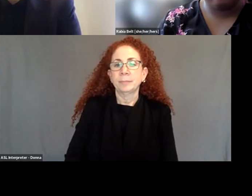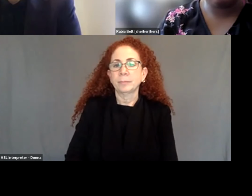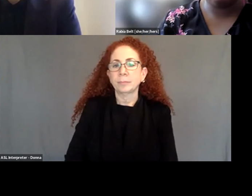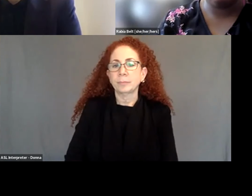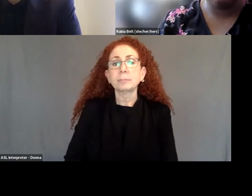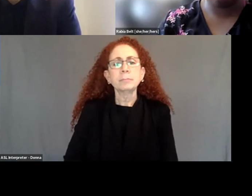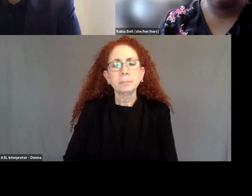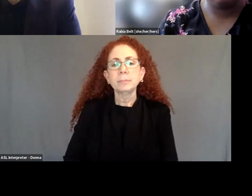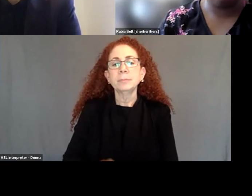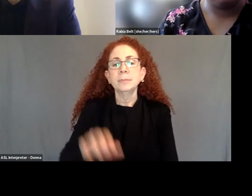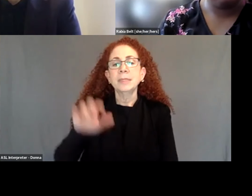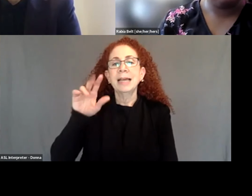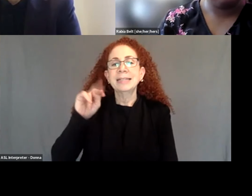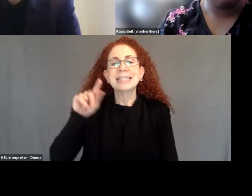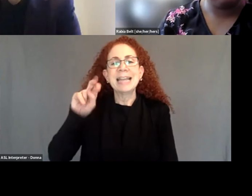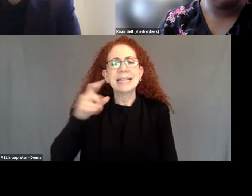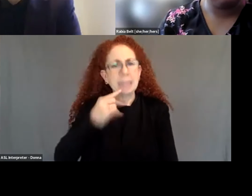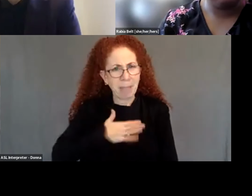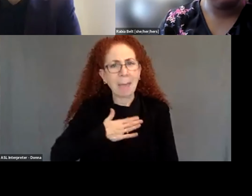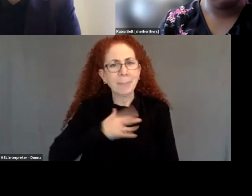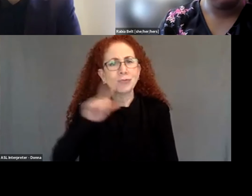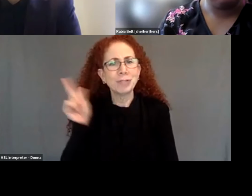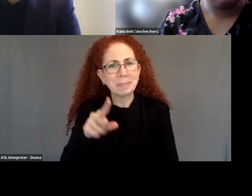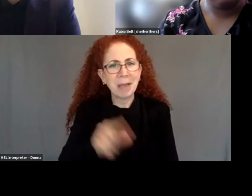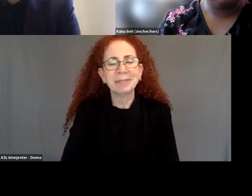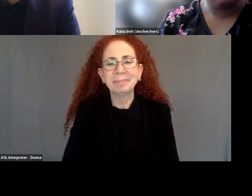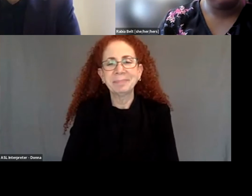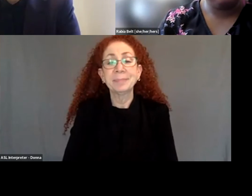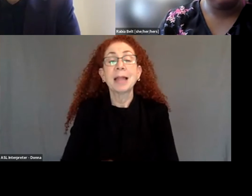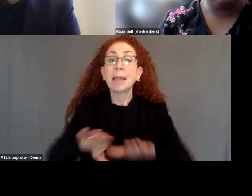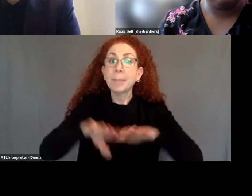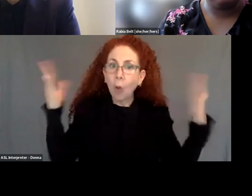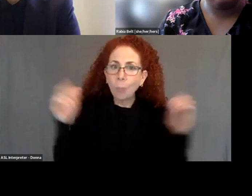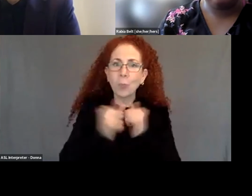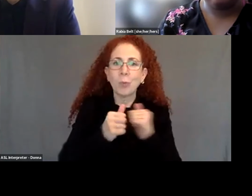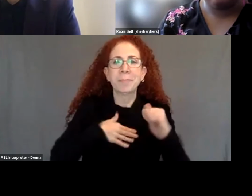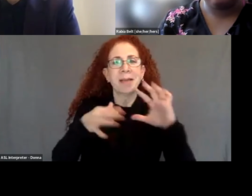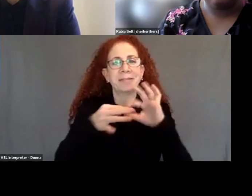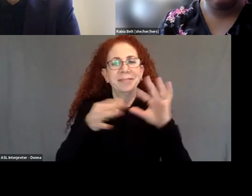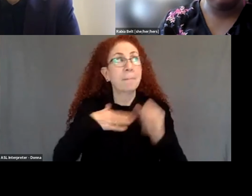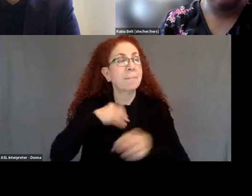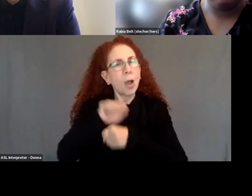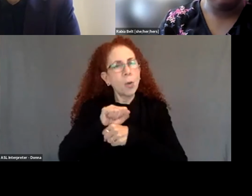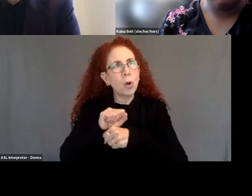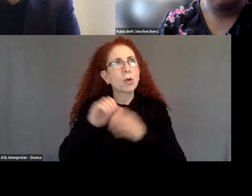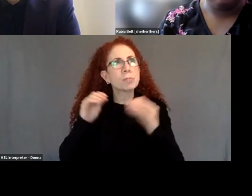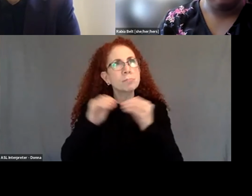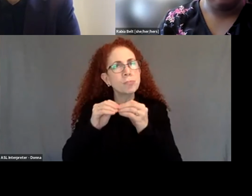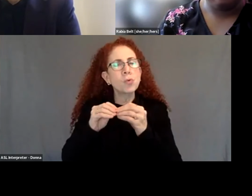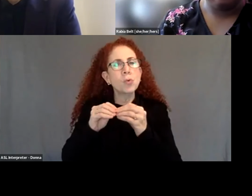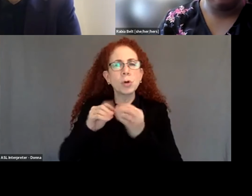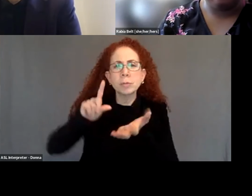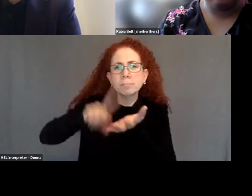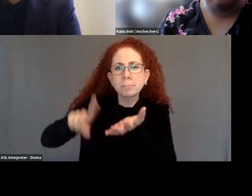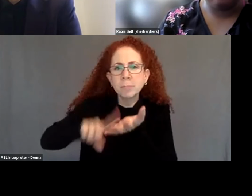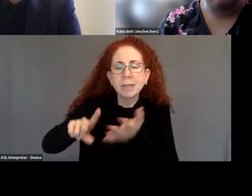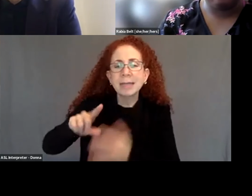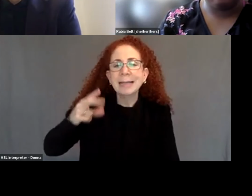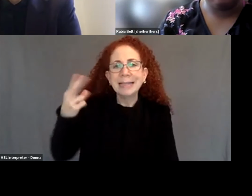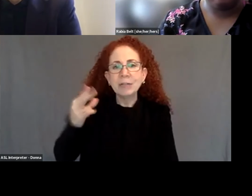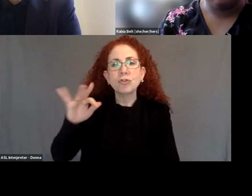Sure thing, happy to. So I should say at the outset, my work is more a history of